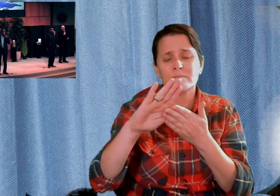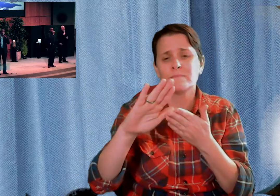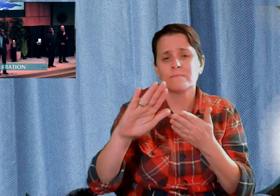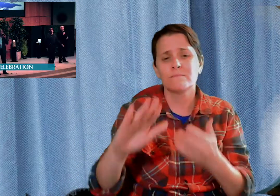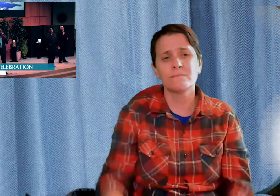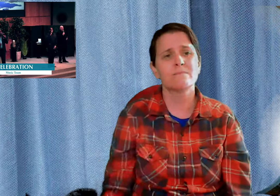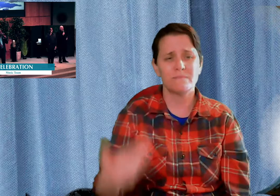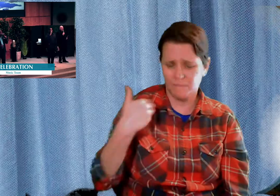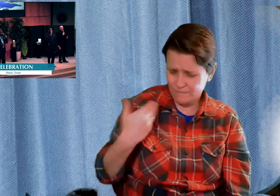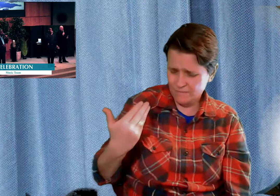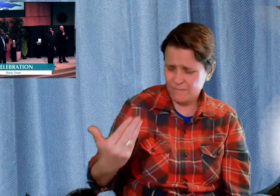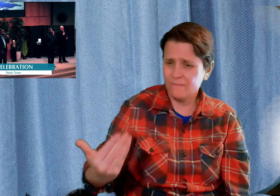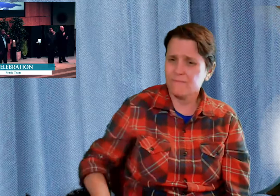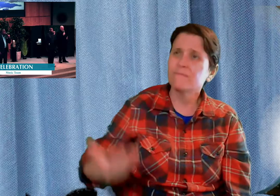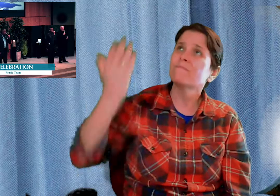I am